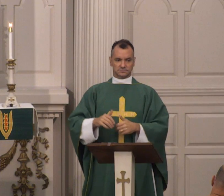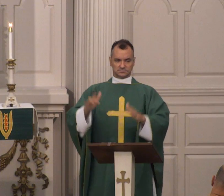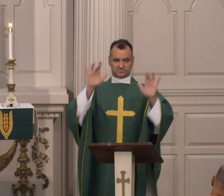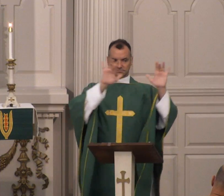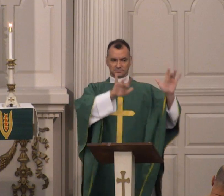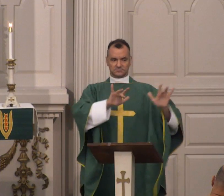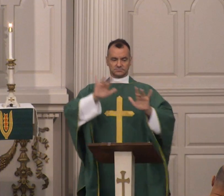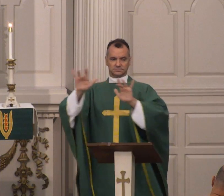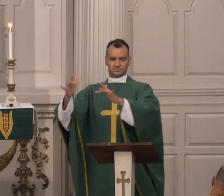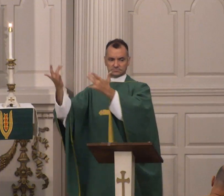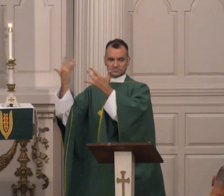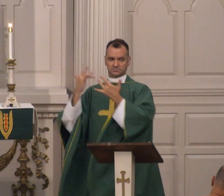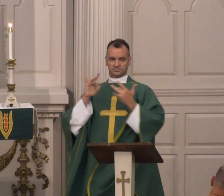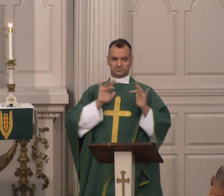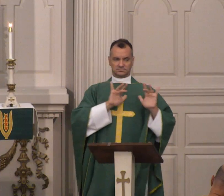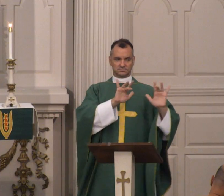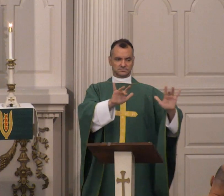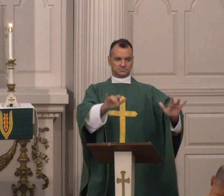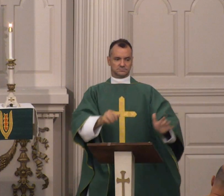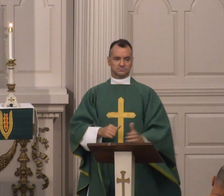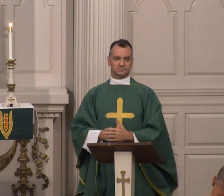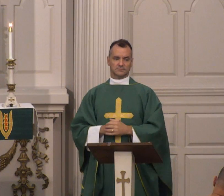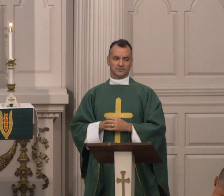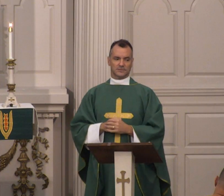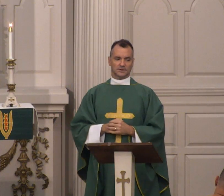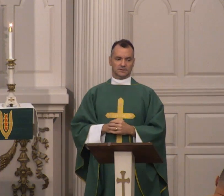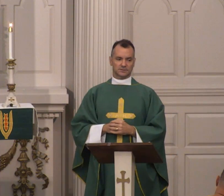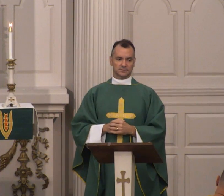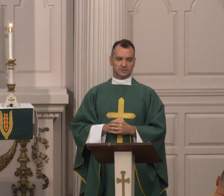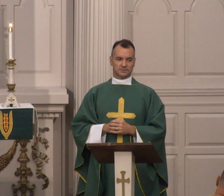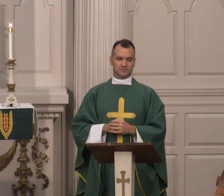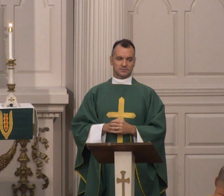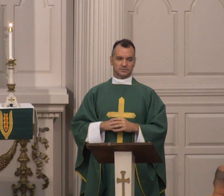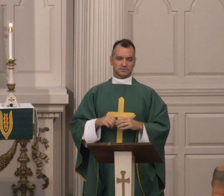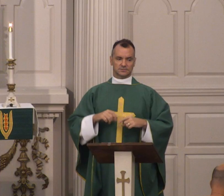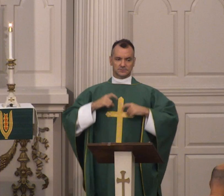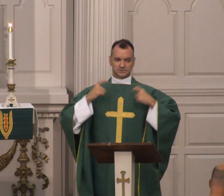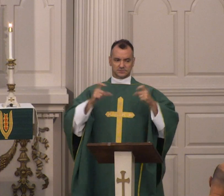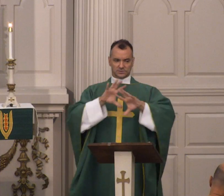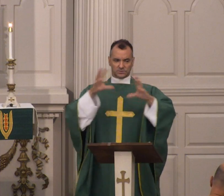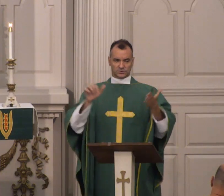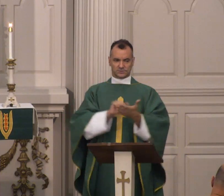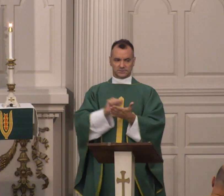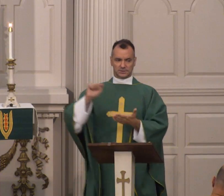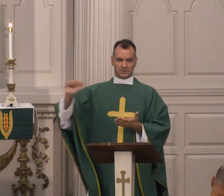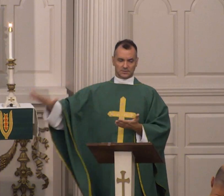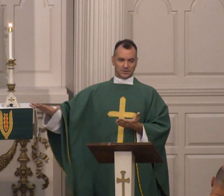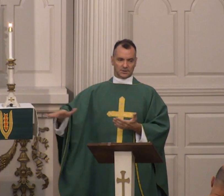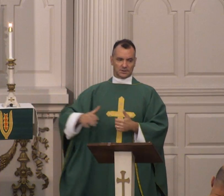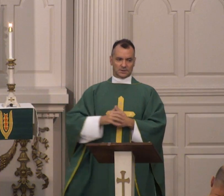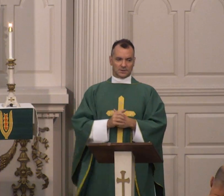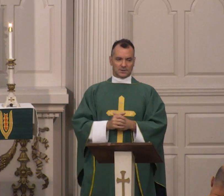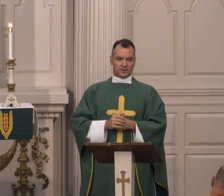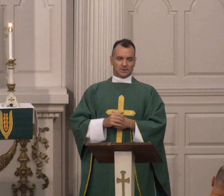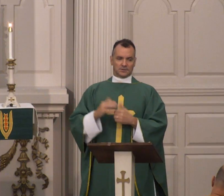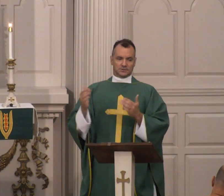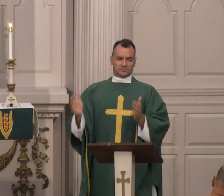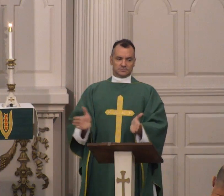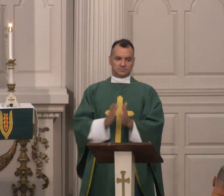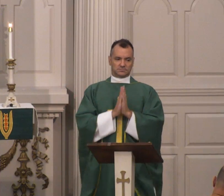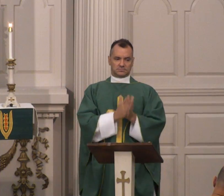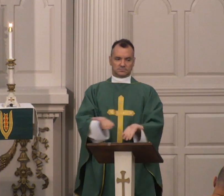the world, have mercy on us. You take away the sins of